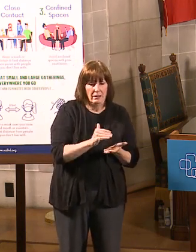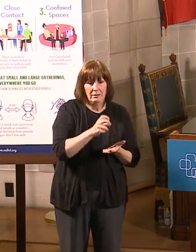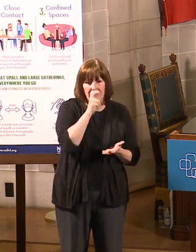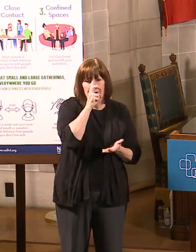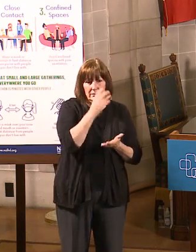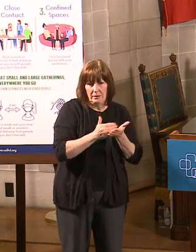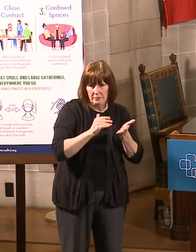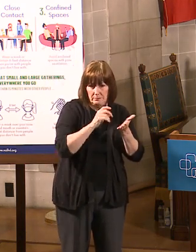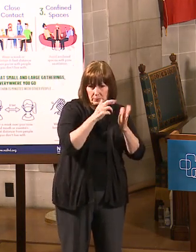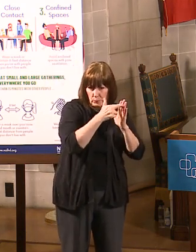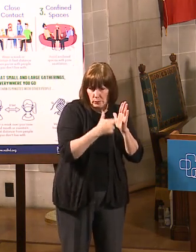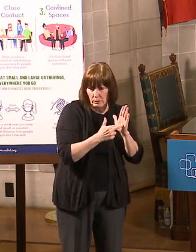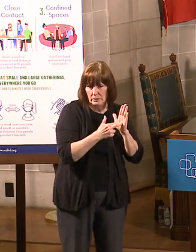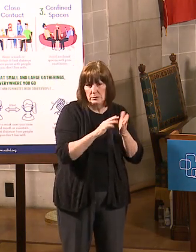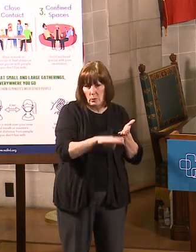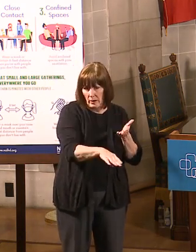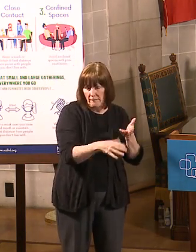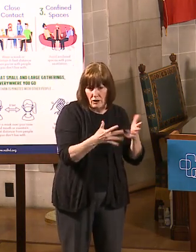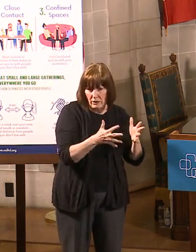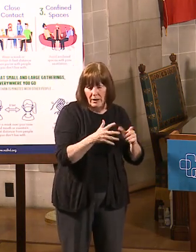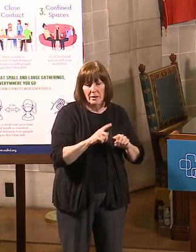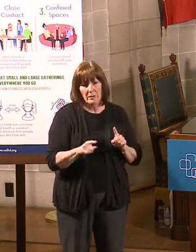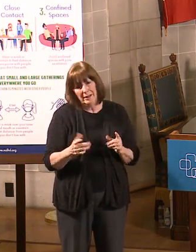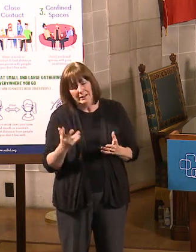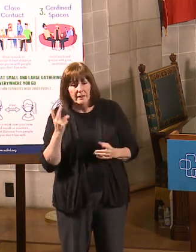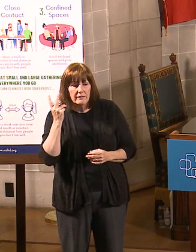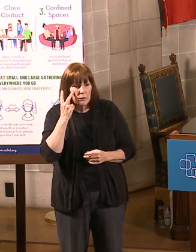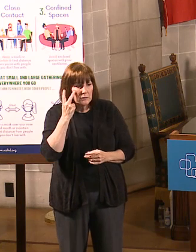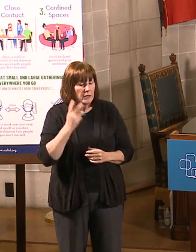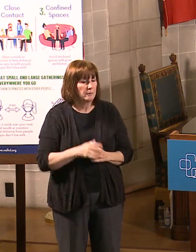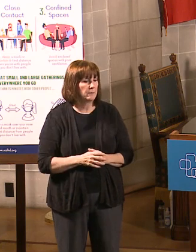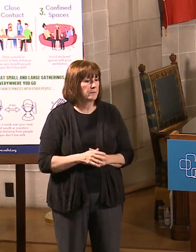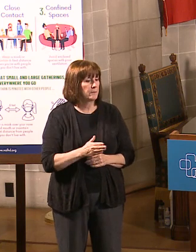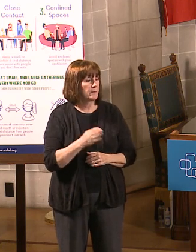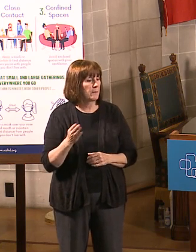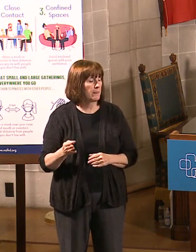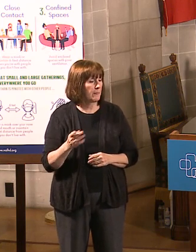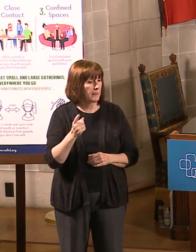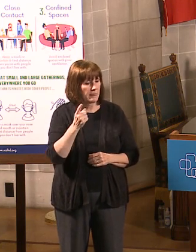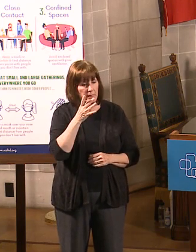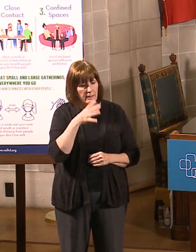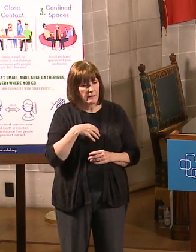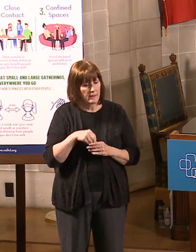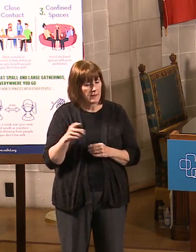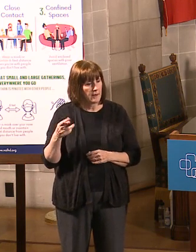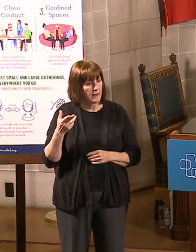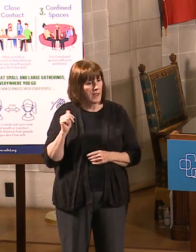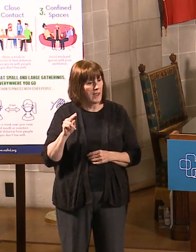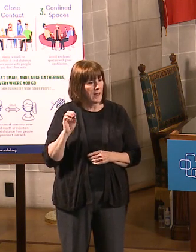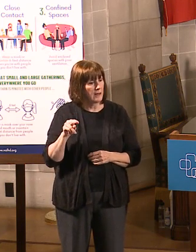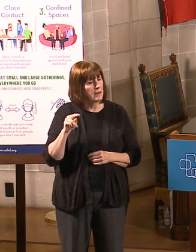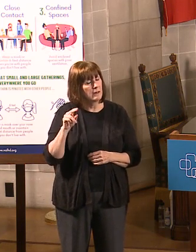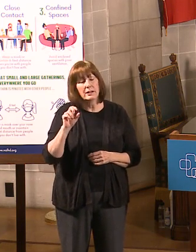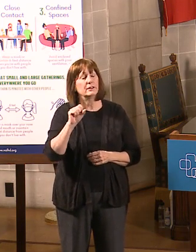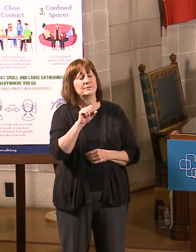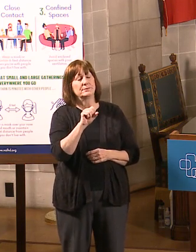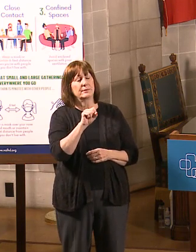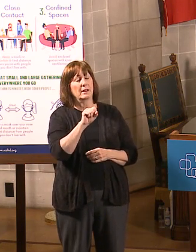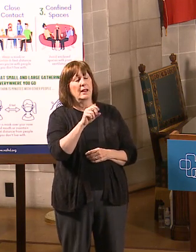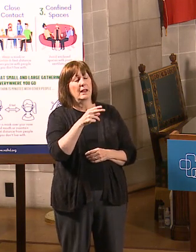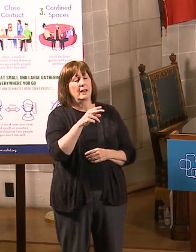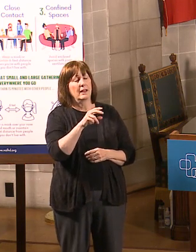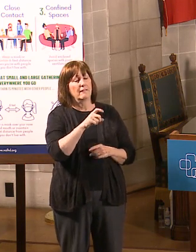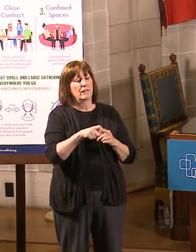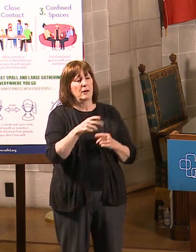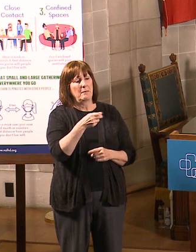consider. Shannon from KSNB in Hastings asked, what do you think of Grand Island, Hastings, and Kearney